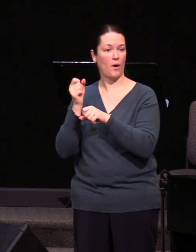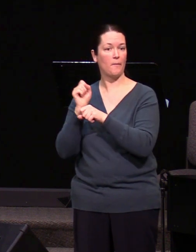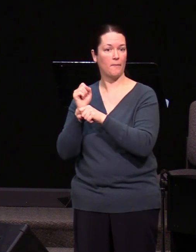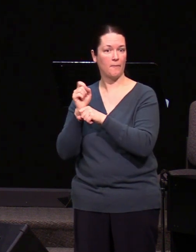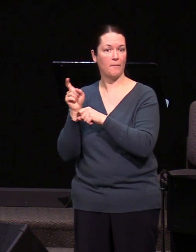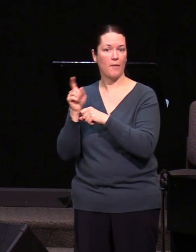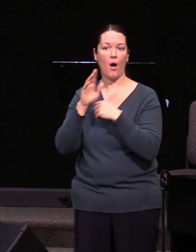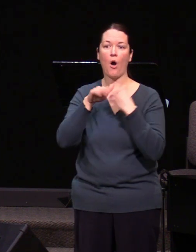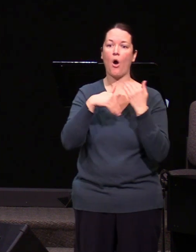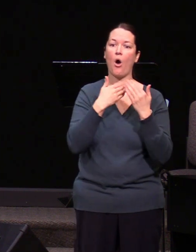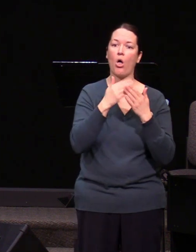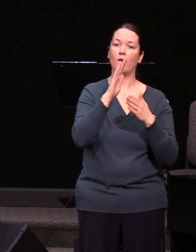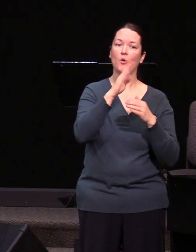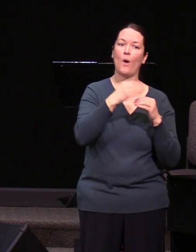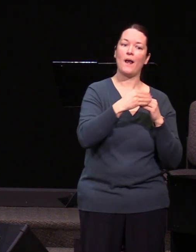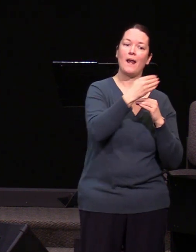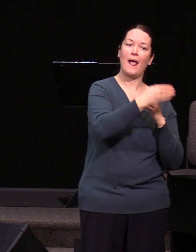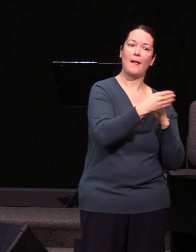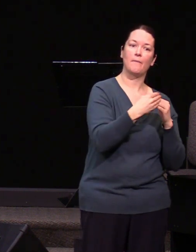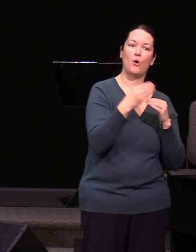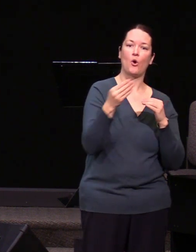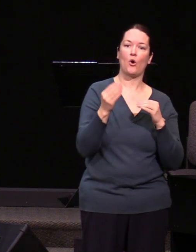All of your neighbors.